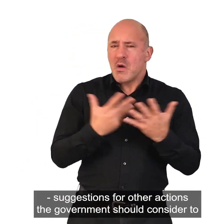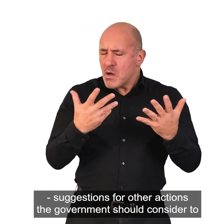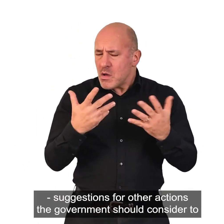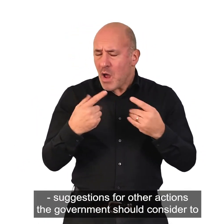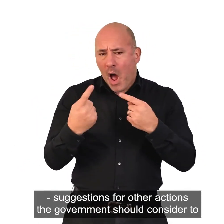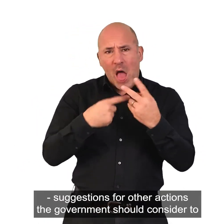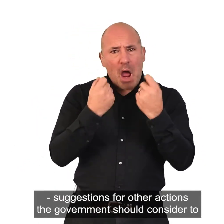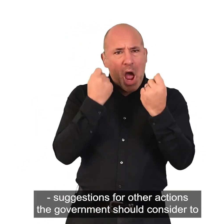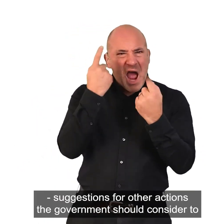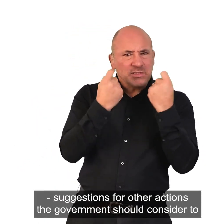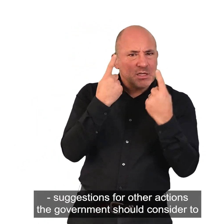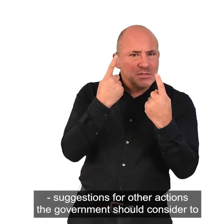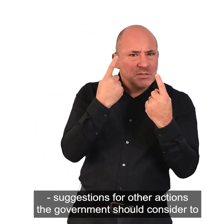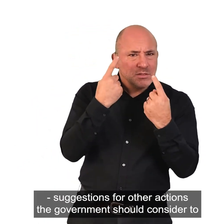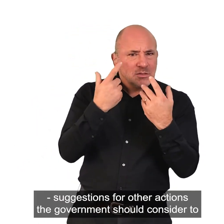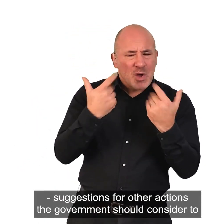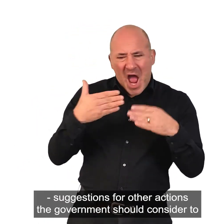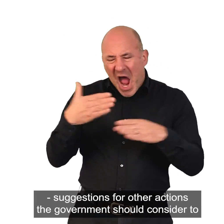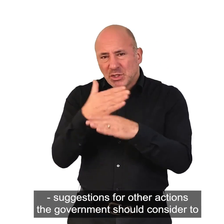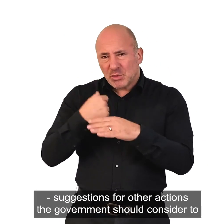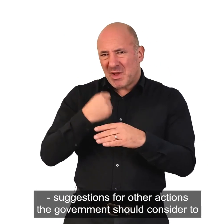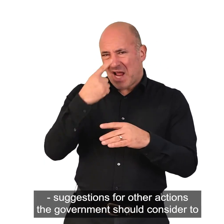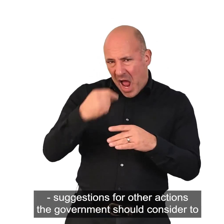suggestions for other actions the government should consider to